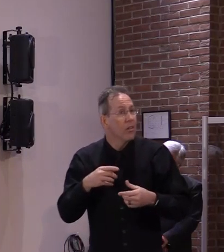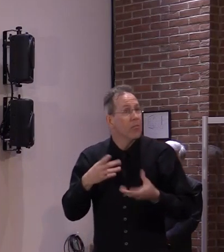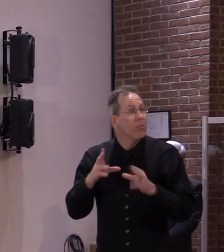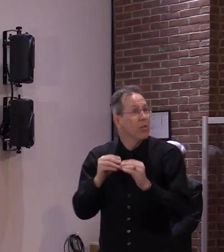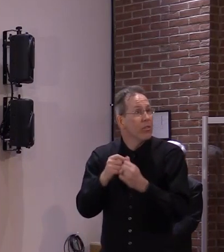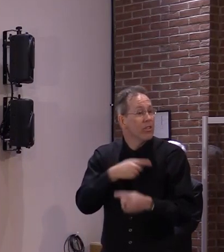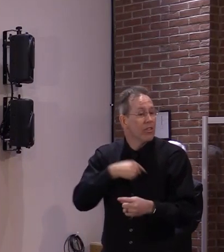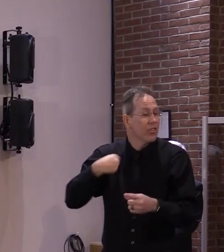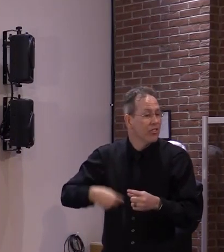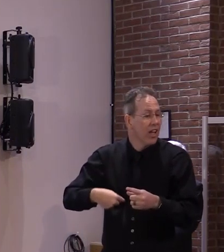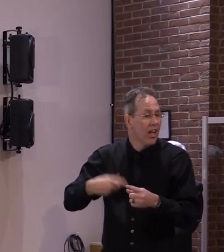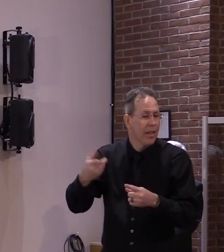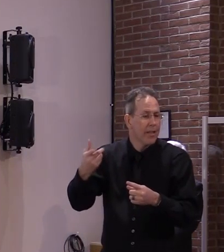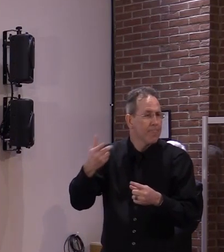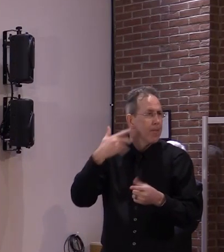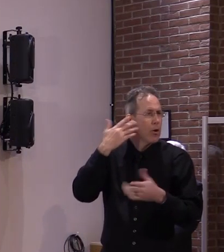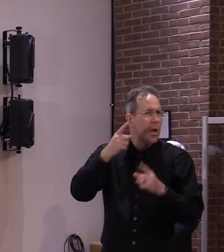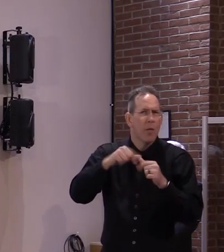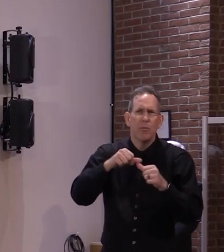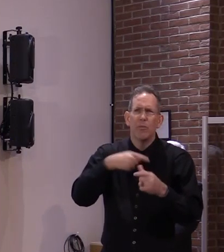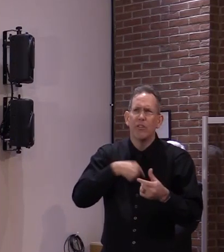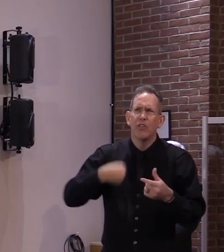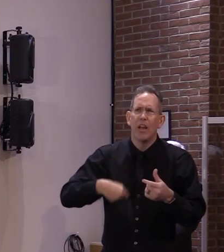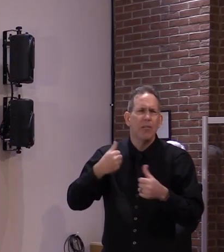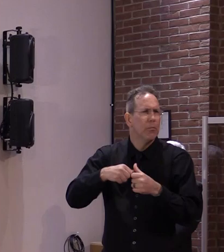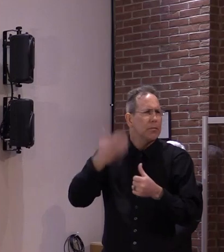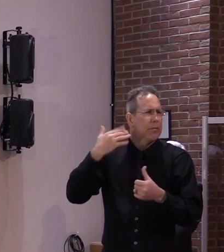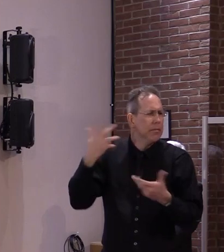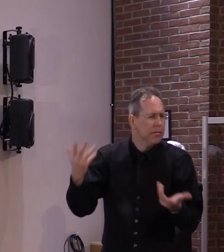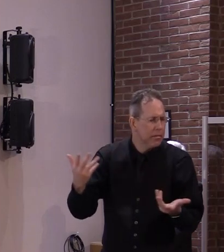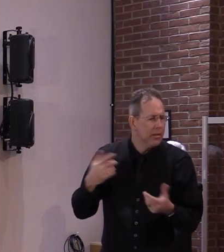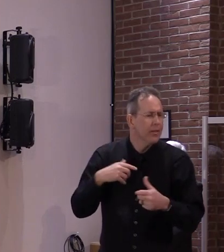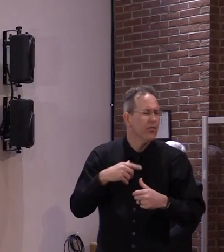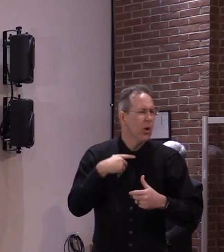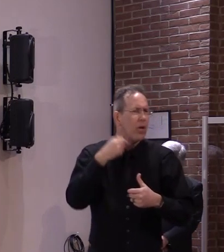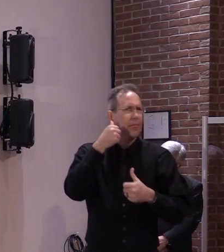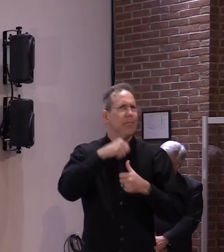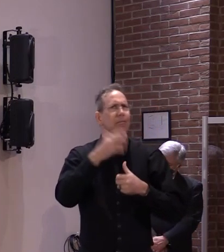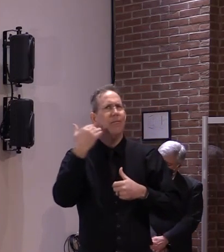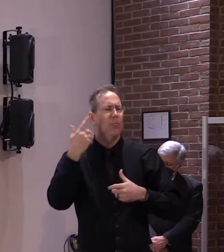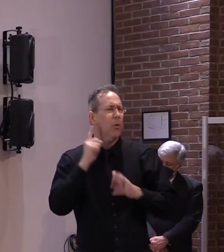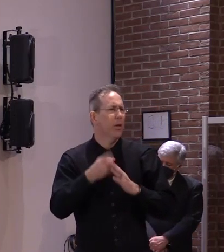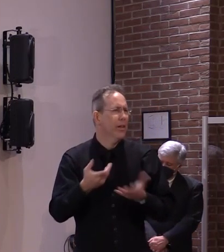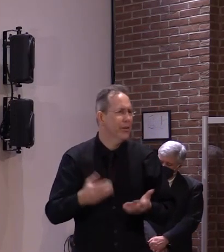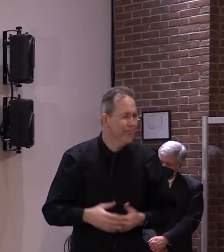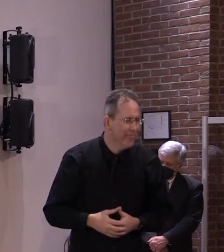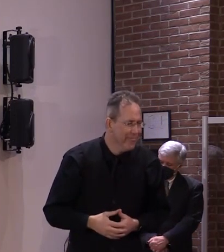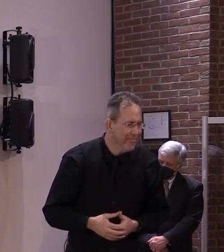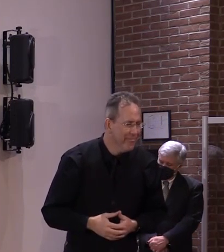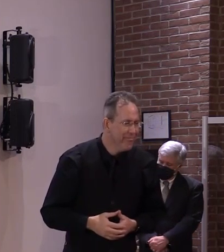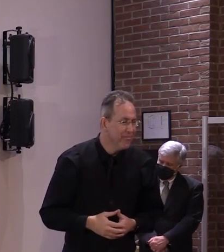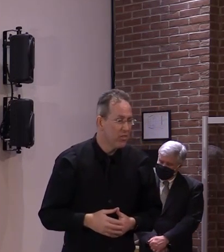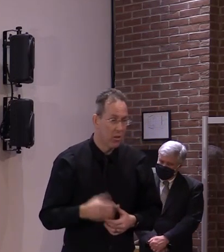check. Mm-hmm. I'm just not aware that we're part of that initiative, but I'll check for you. Thank